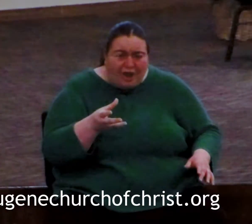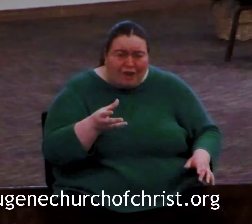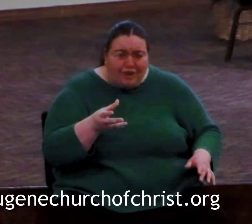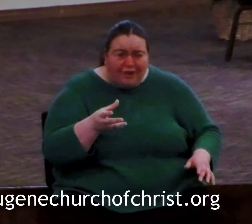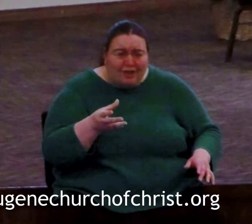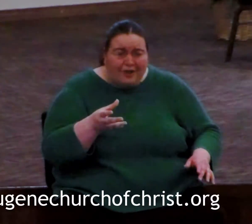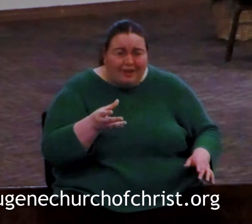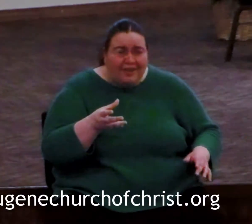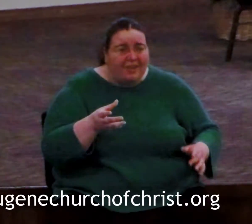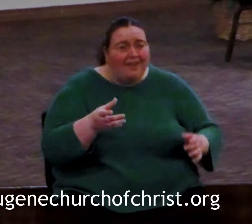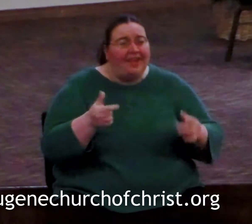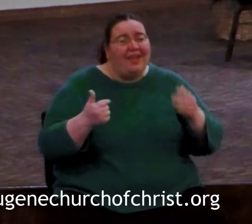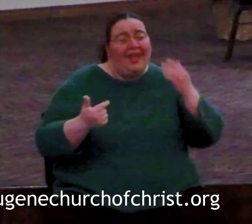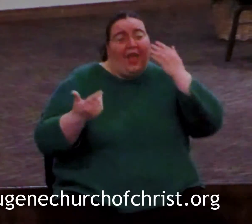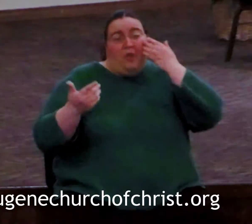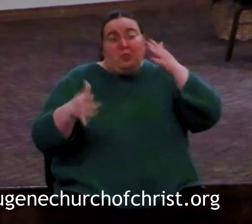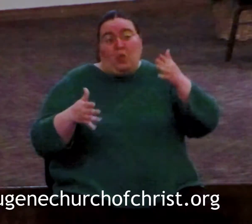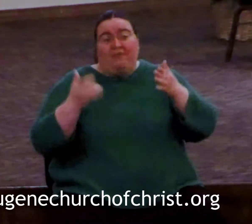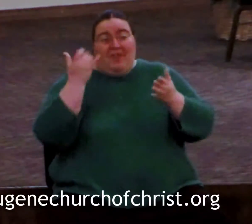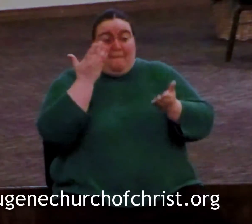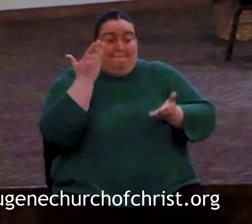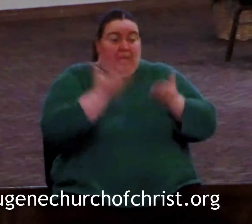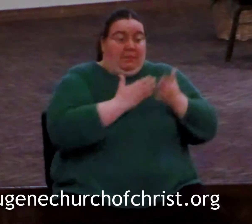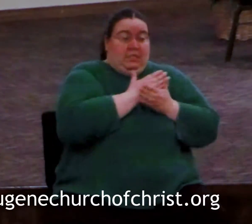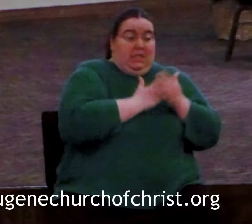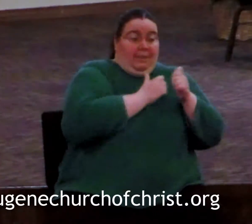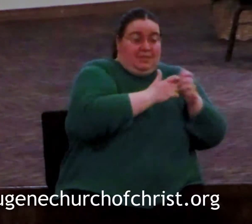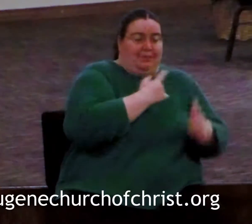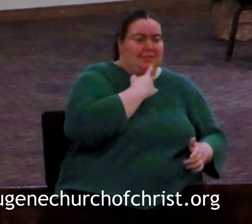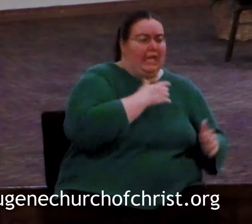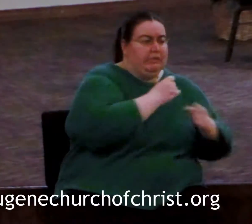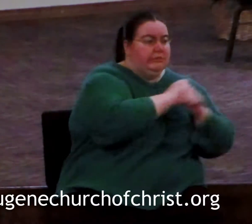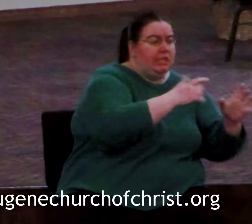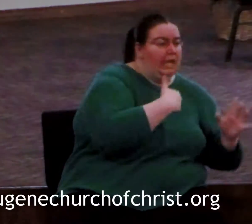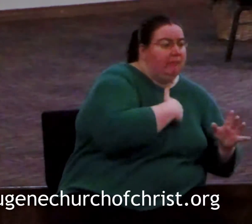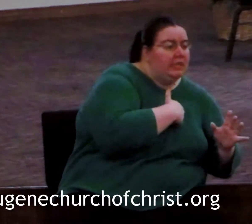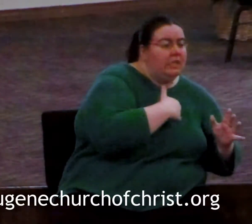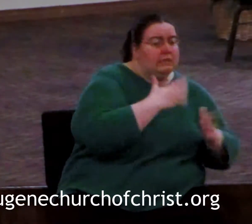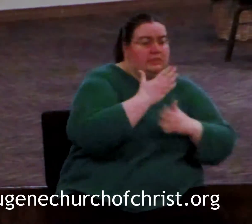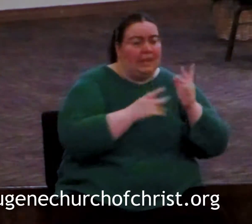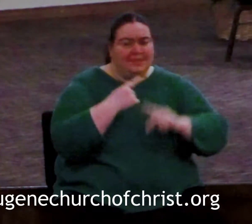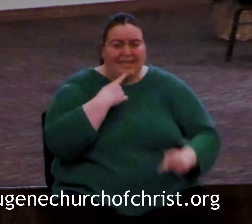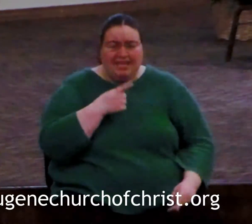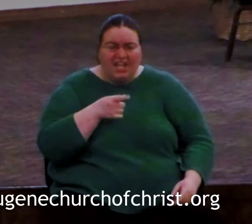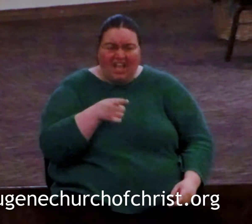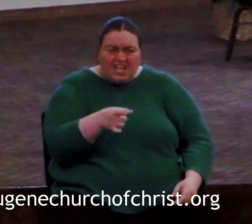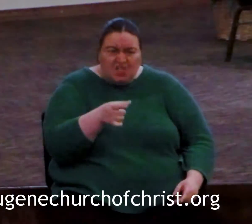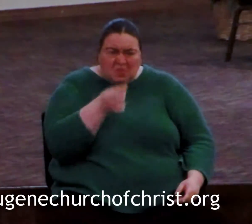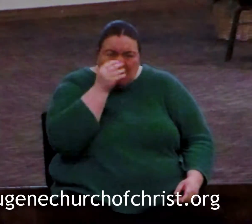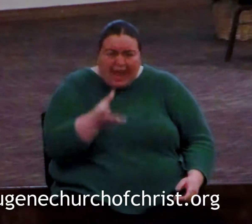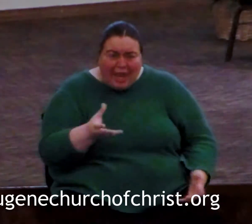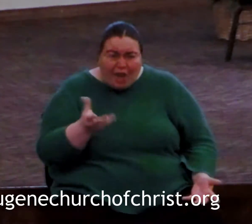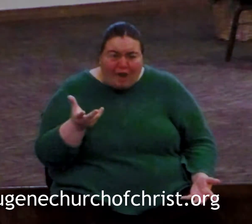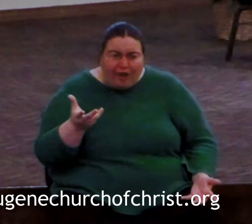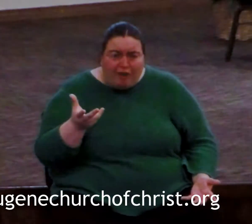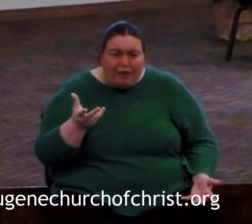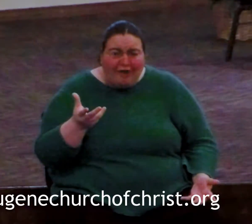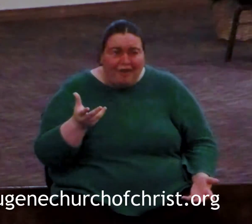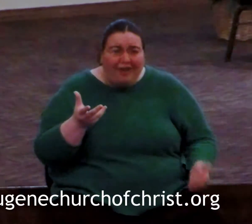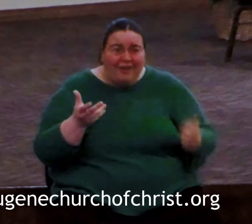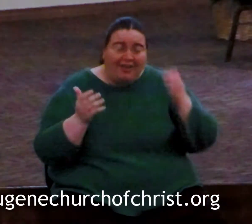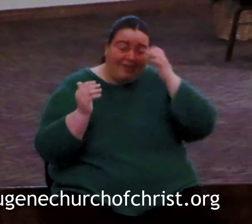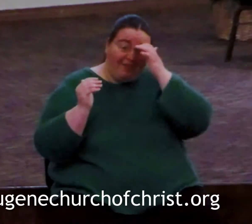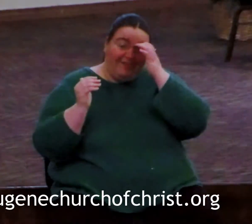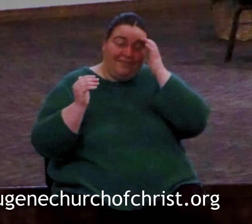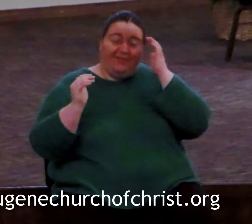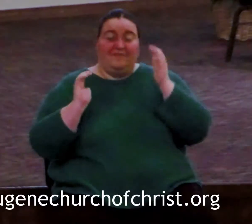And I don't know if this is a case of some disciples saying one thing and some saying the other thing, but some of them question the idea of does he even care? When the